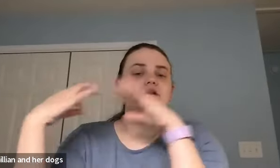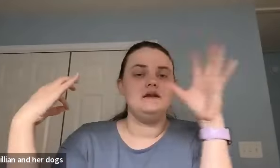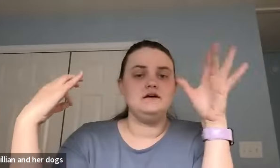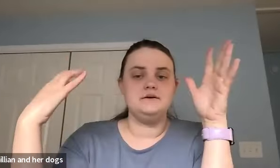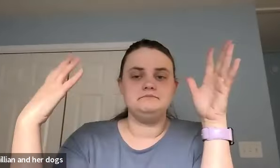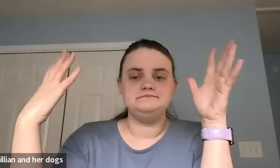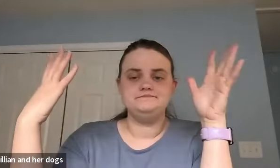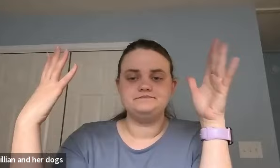at